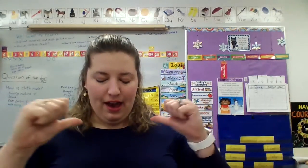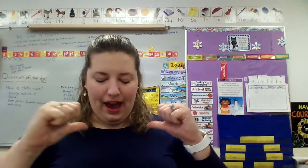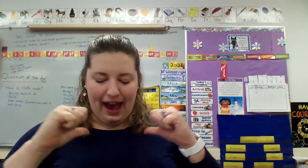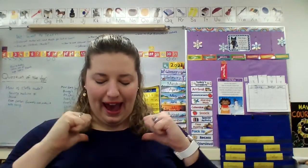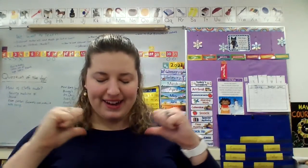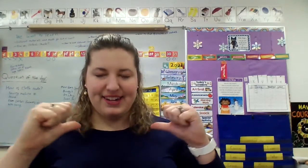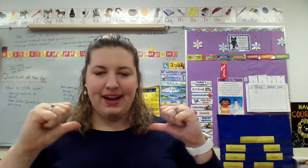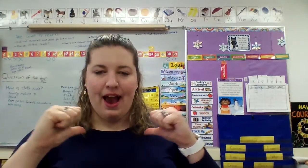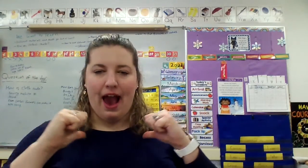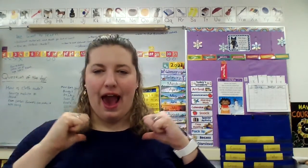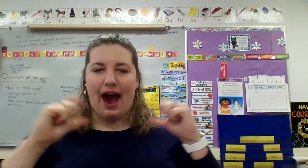Hat, eh.